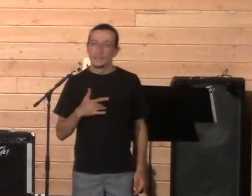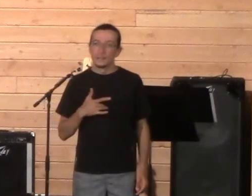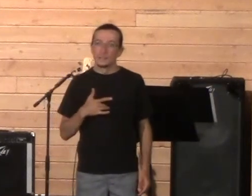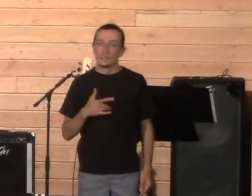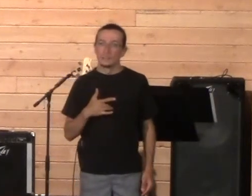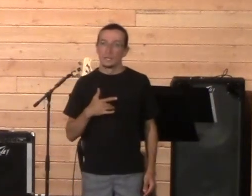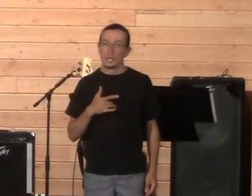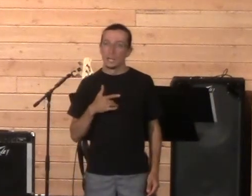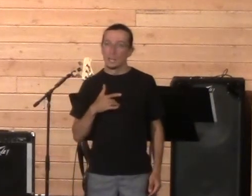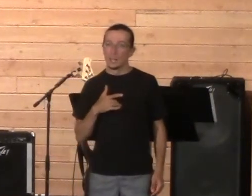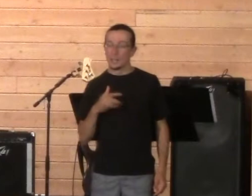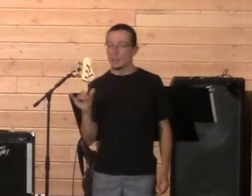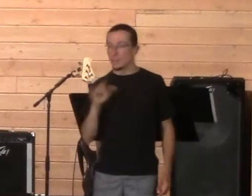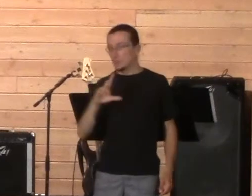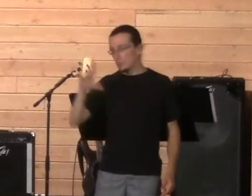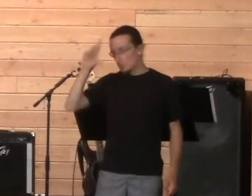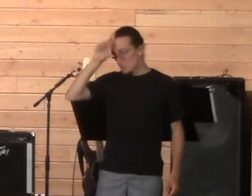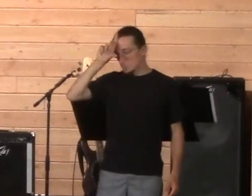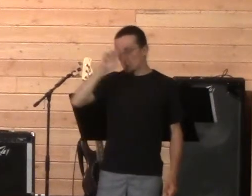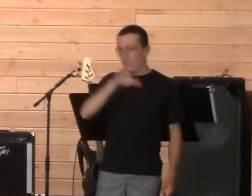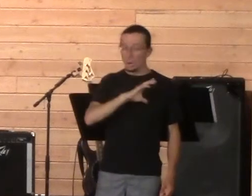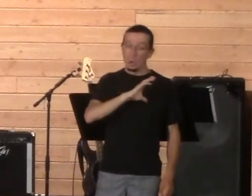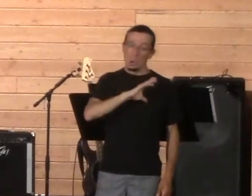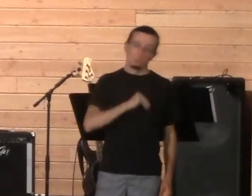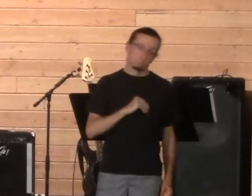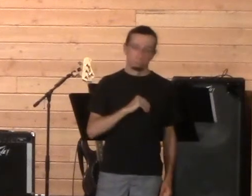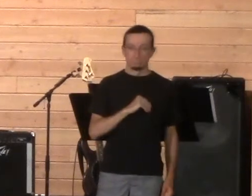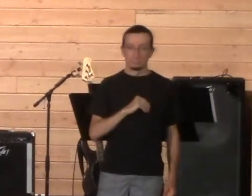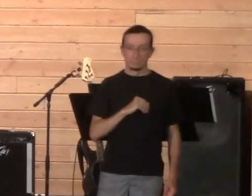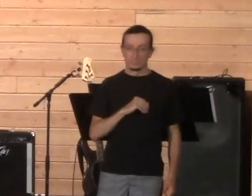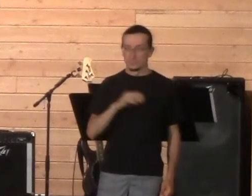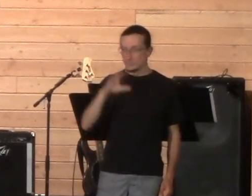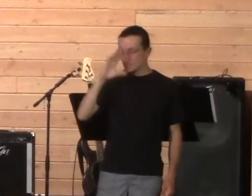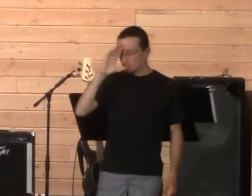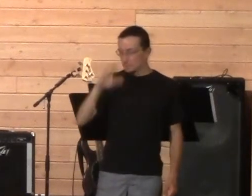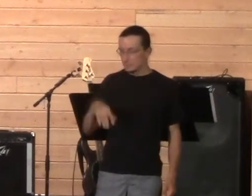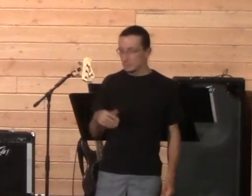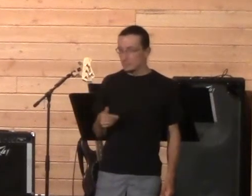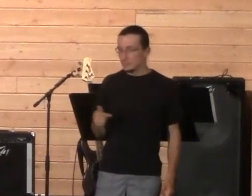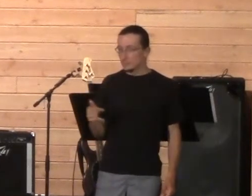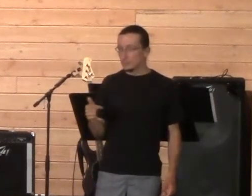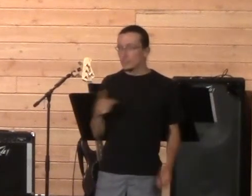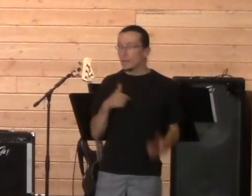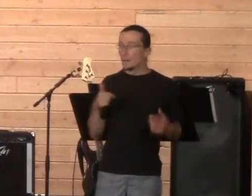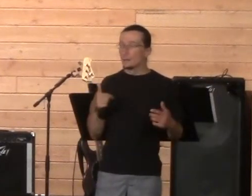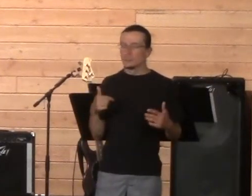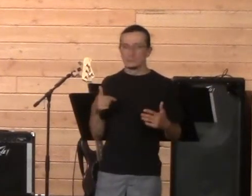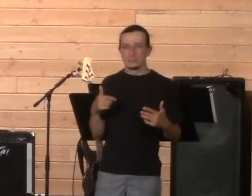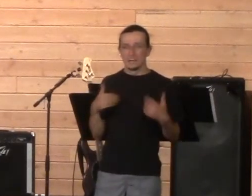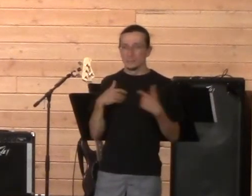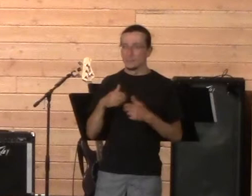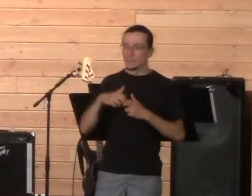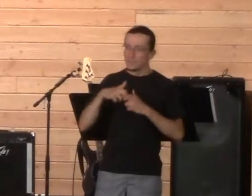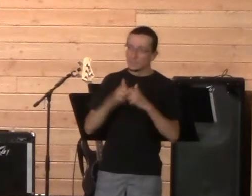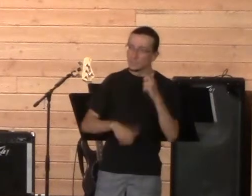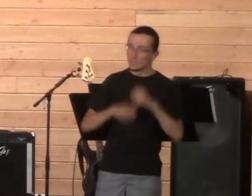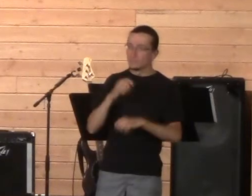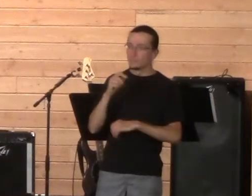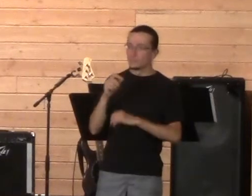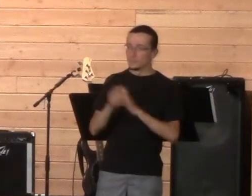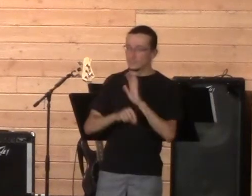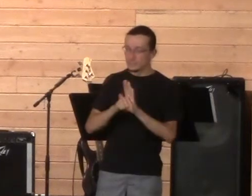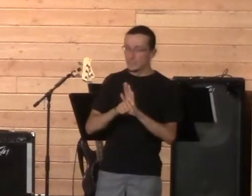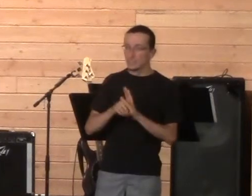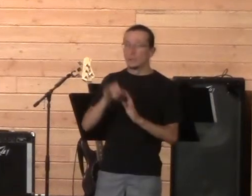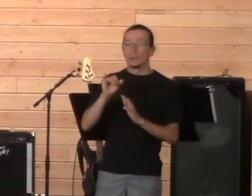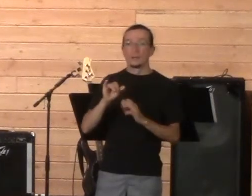like a loser, you know? I was having a hard time. That's when I got